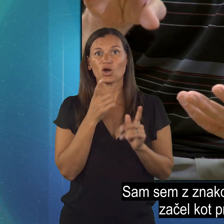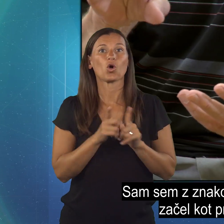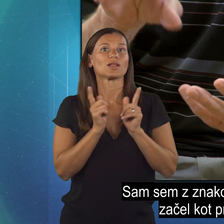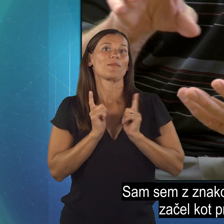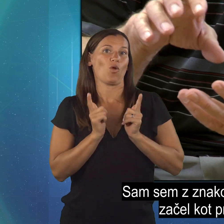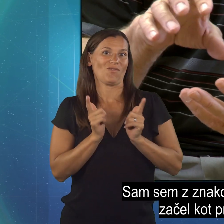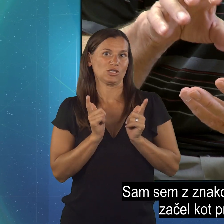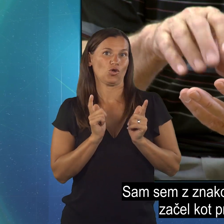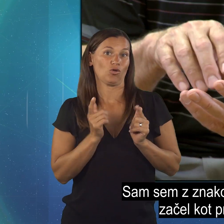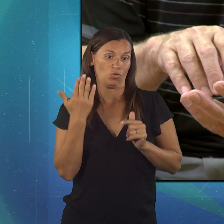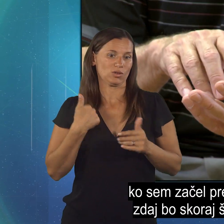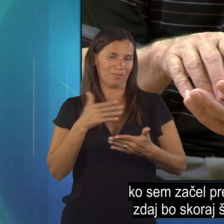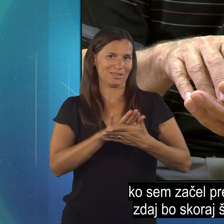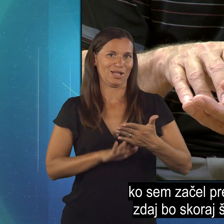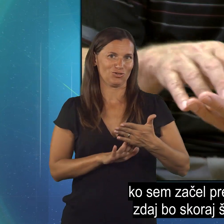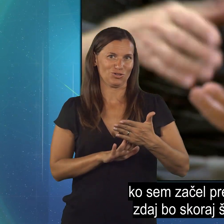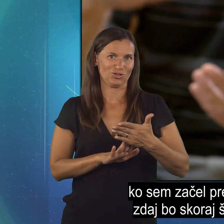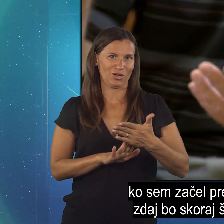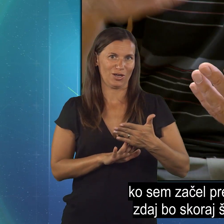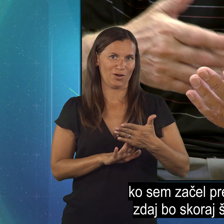a professor when I started